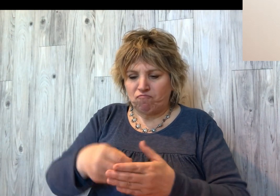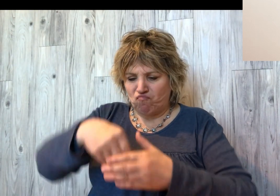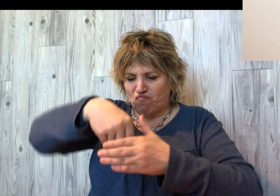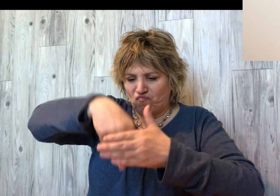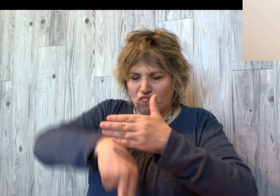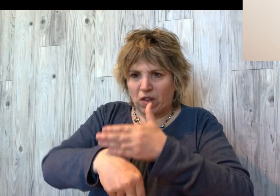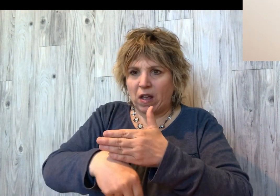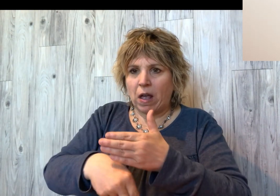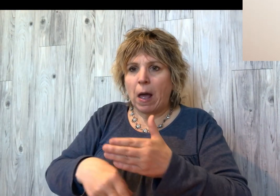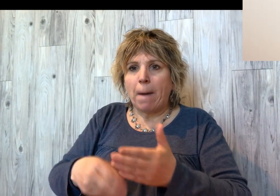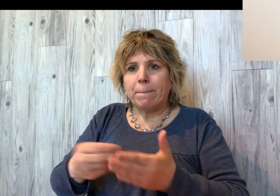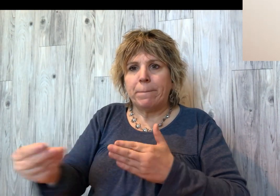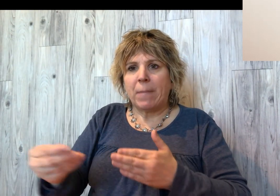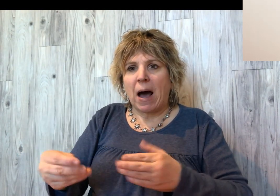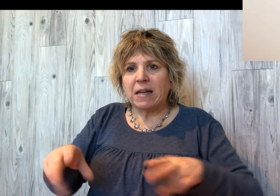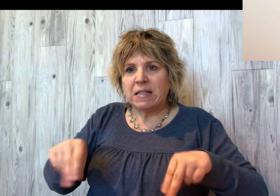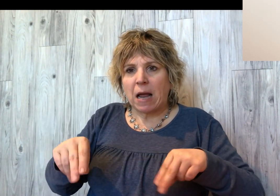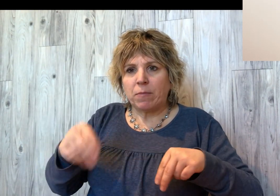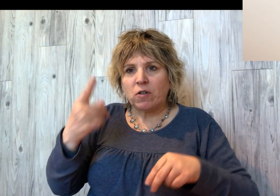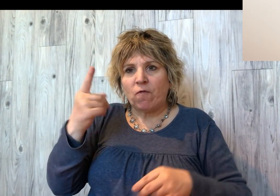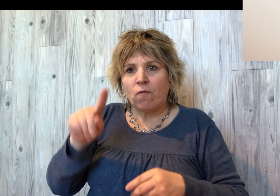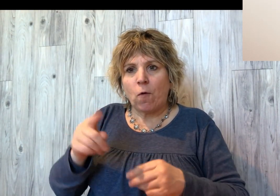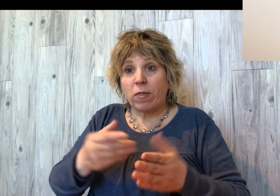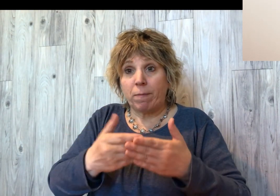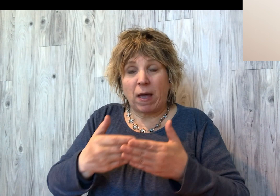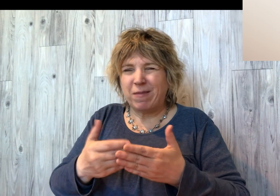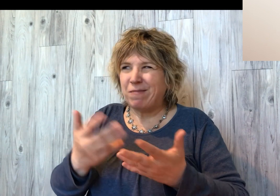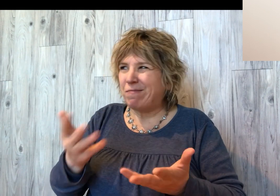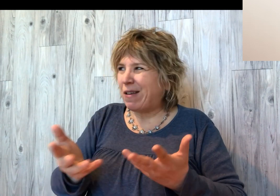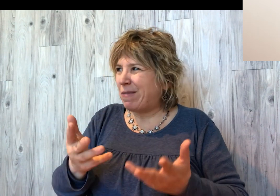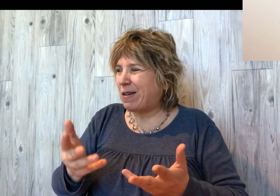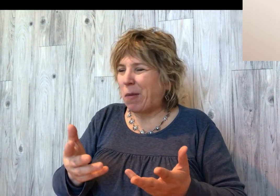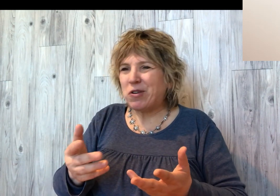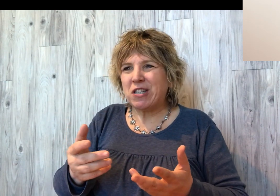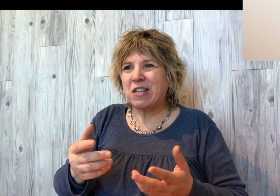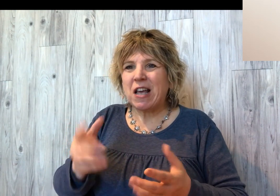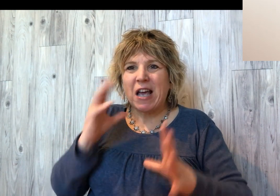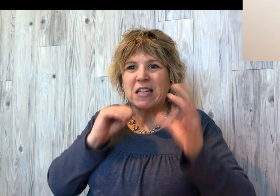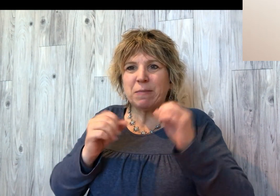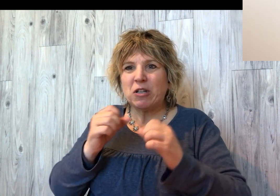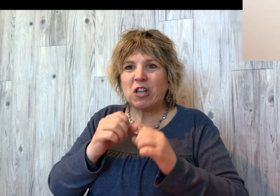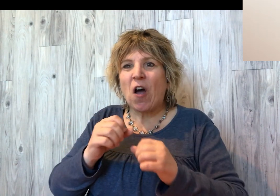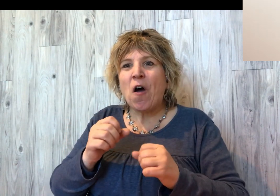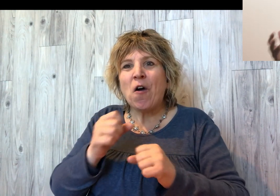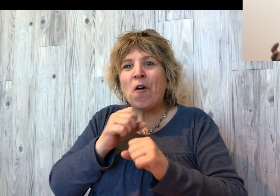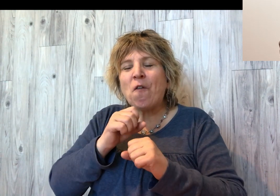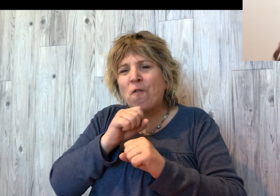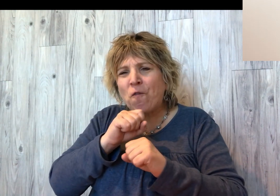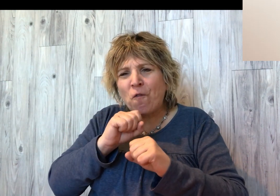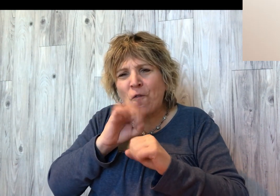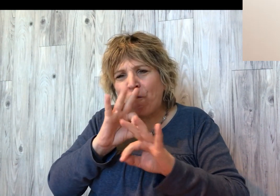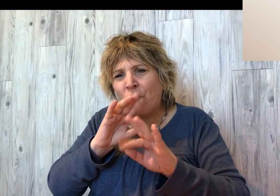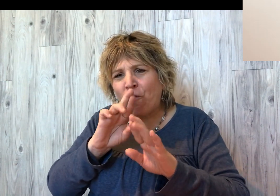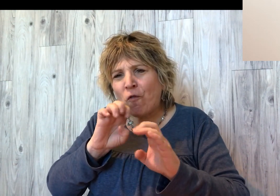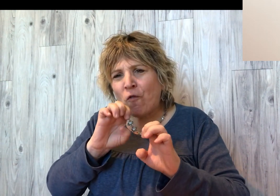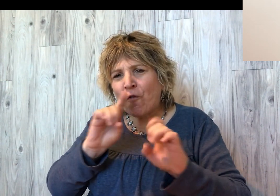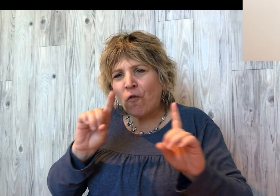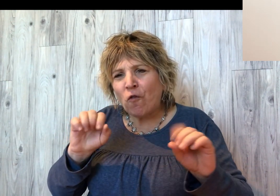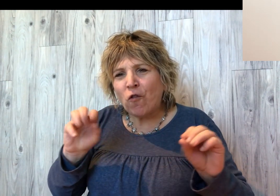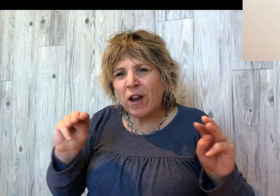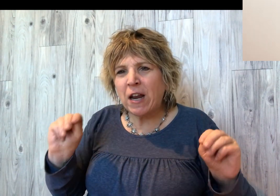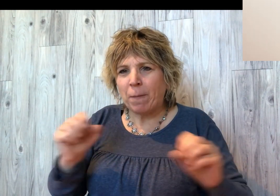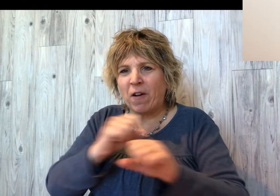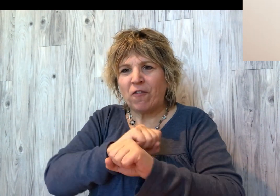baby. Just right now, it's just freedom, man. I'm just being free. I'm enjoying my life. I'm living it up.